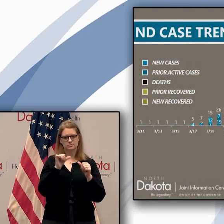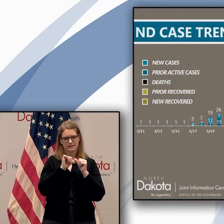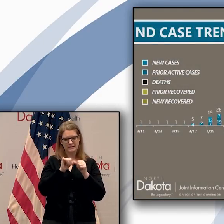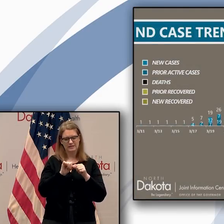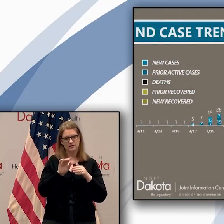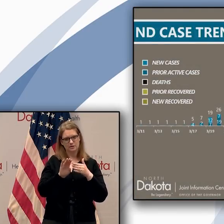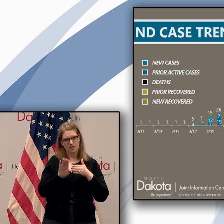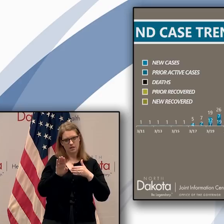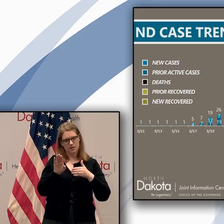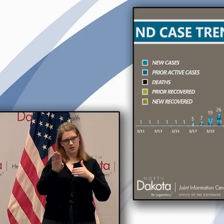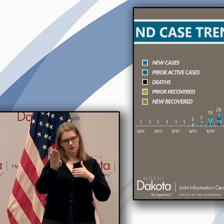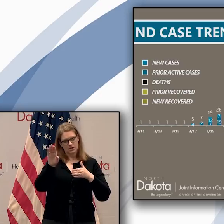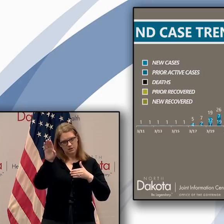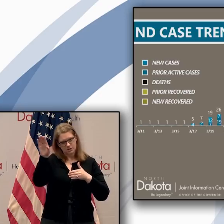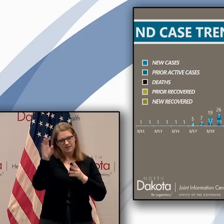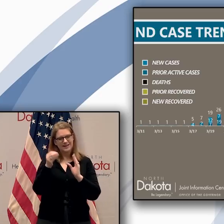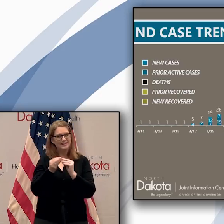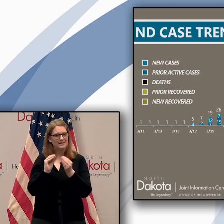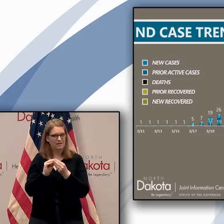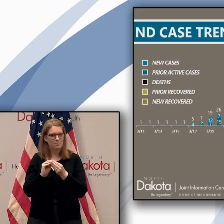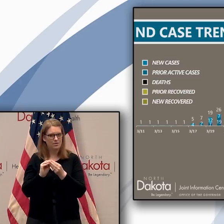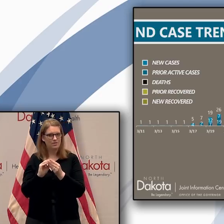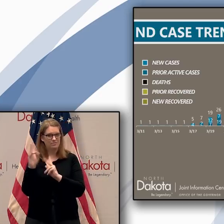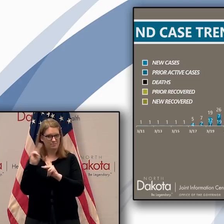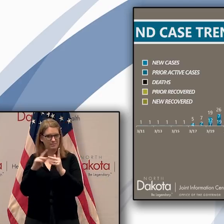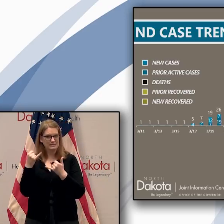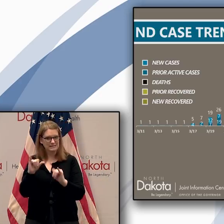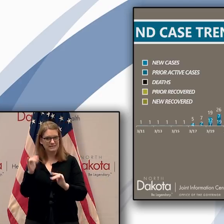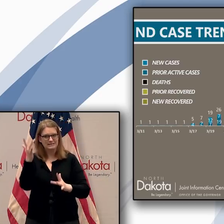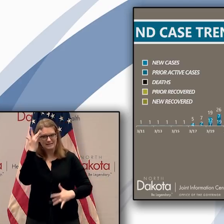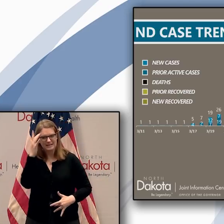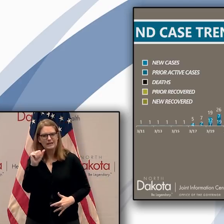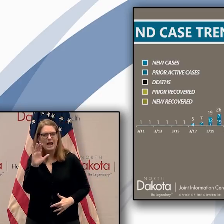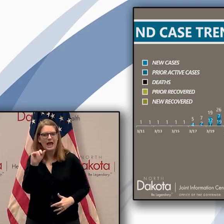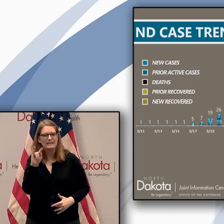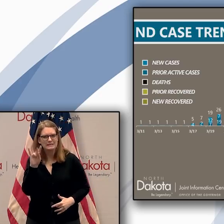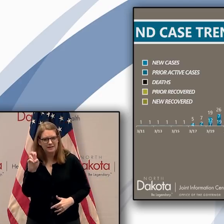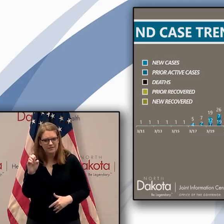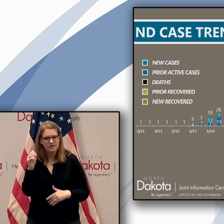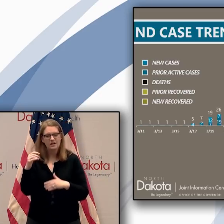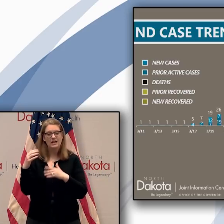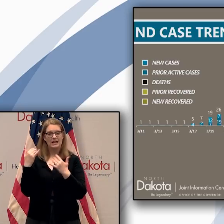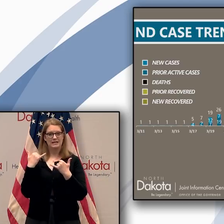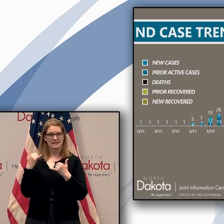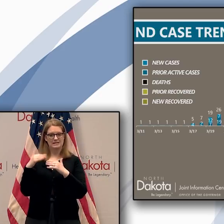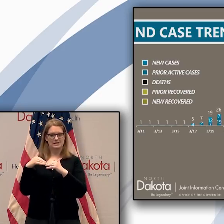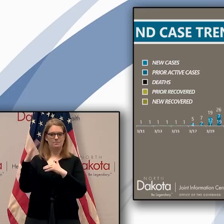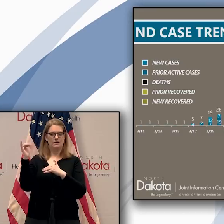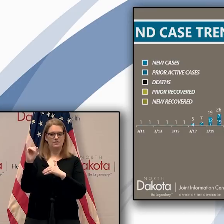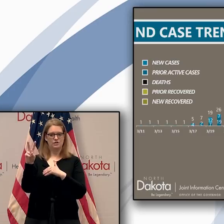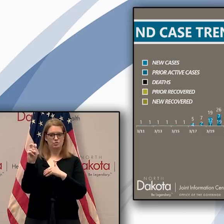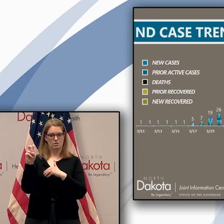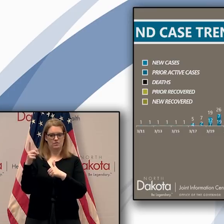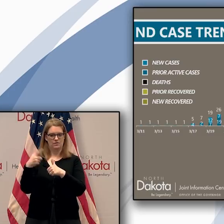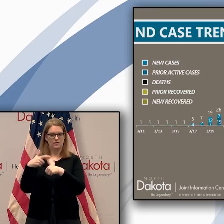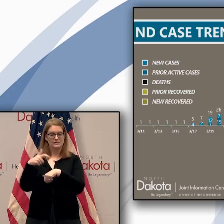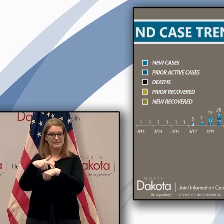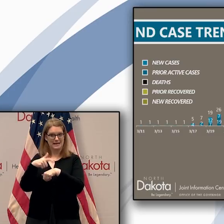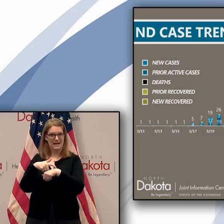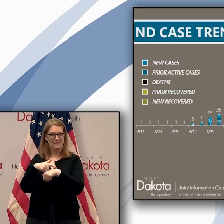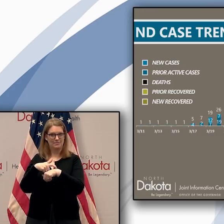climb in number of active cases, active cases above 200 for the first time, and we like to see